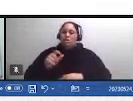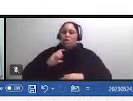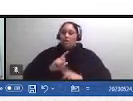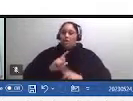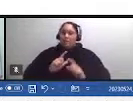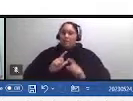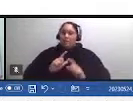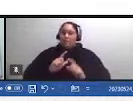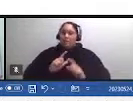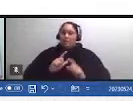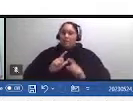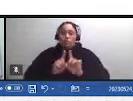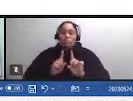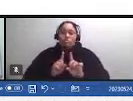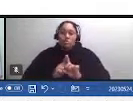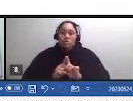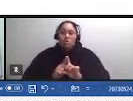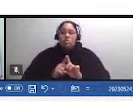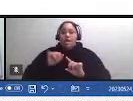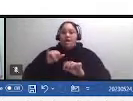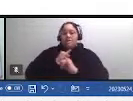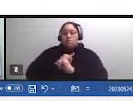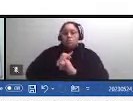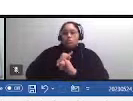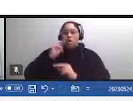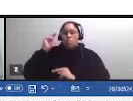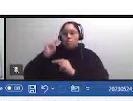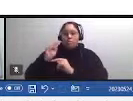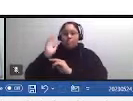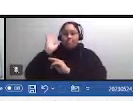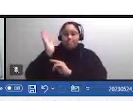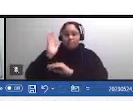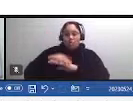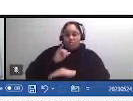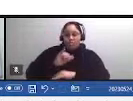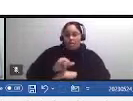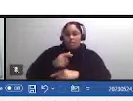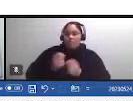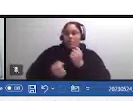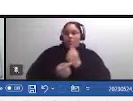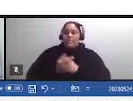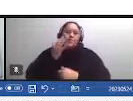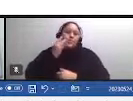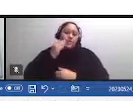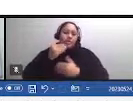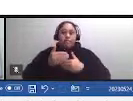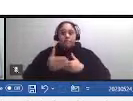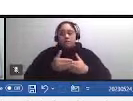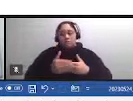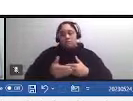requested that the institution brief them, and this will happen sometime in